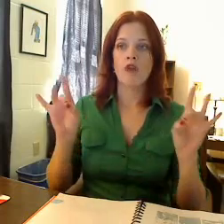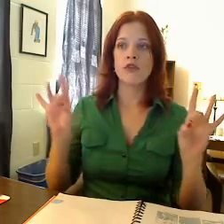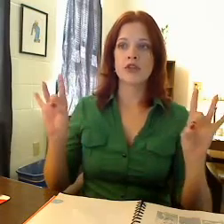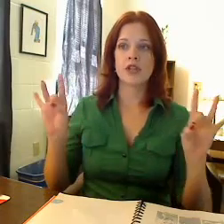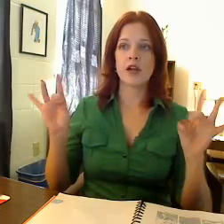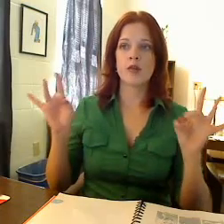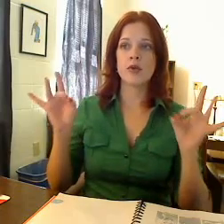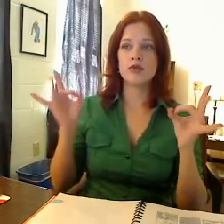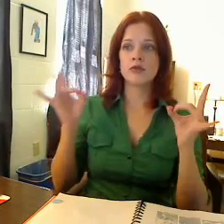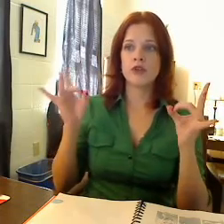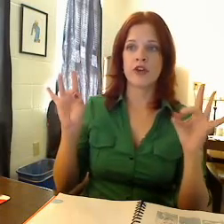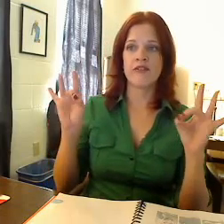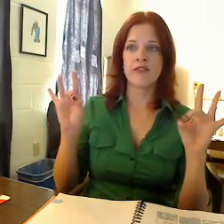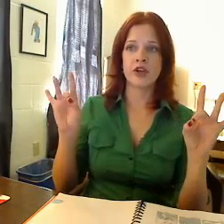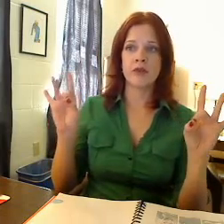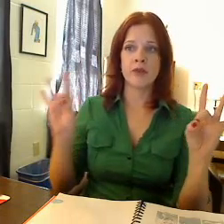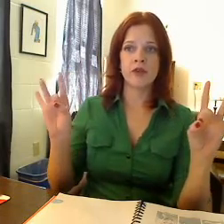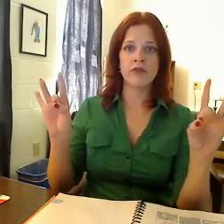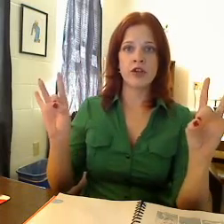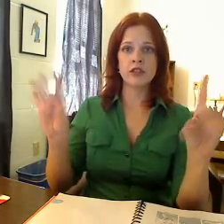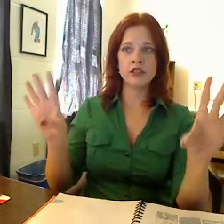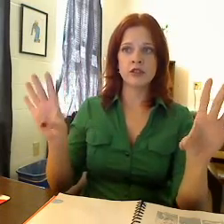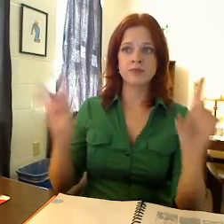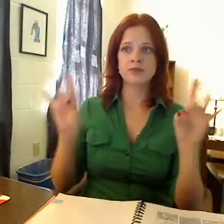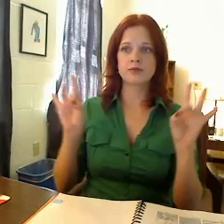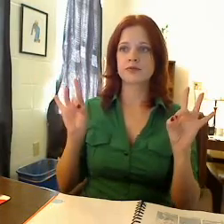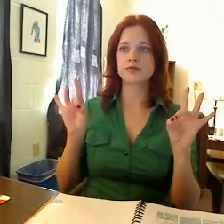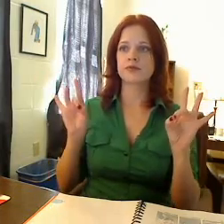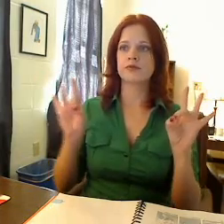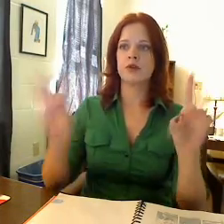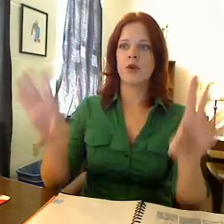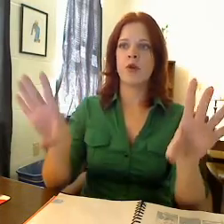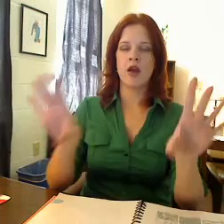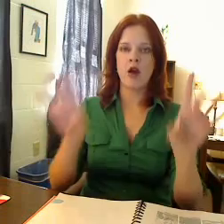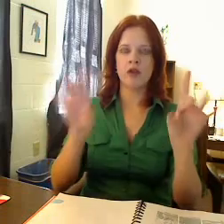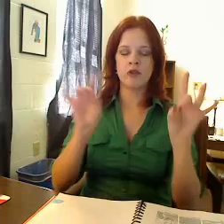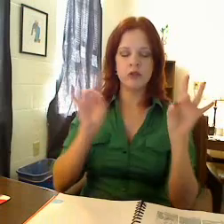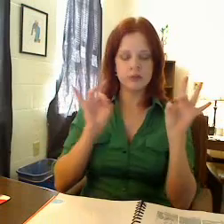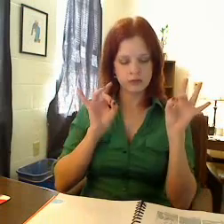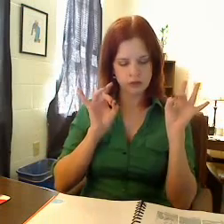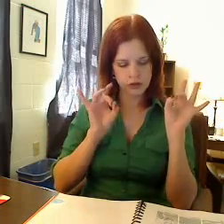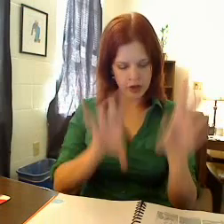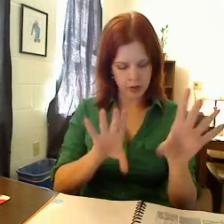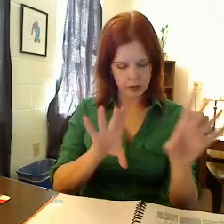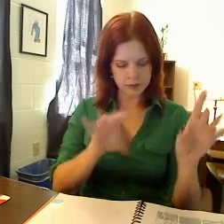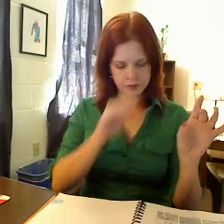Awful or terrible, you're going to flick your middle fingers away. Awful or terrible.